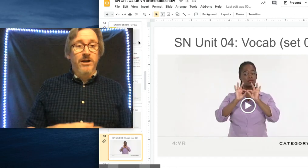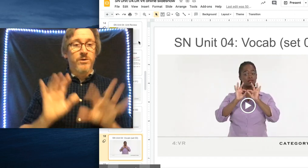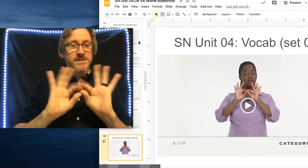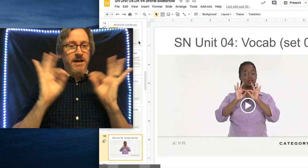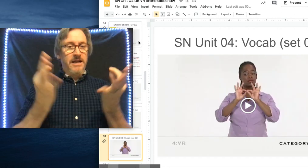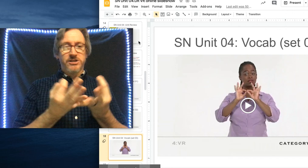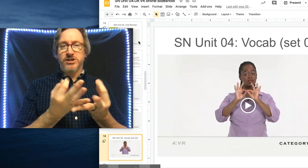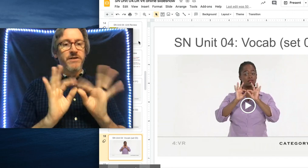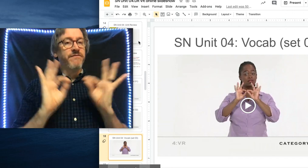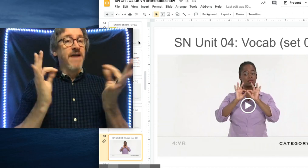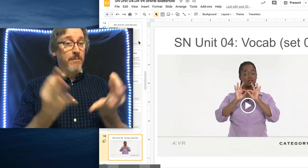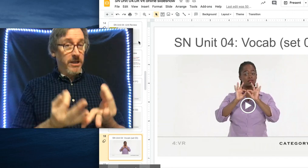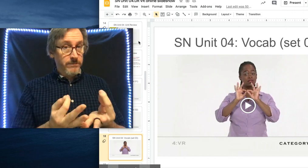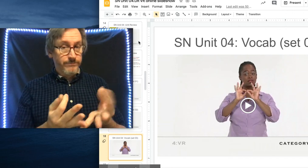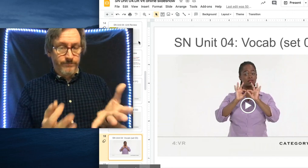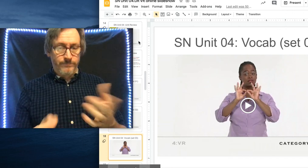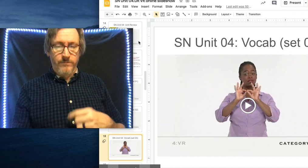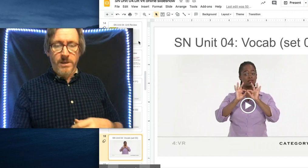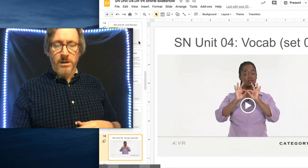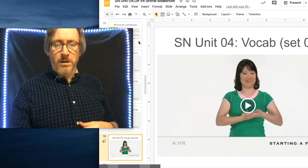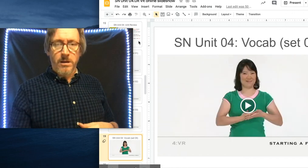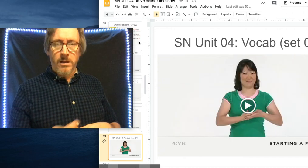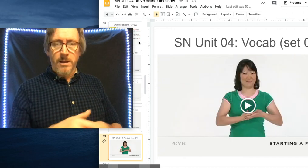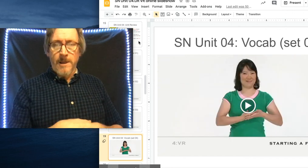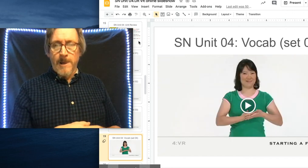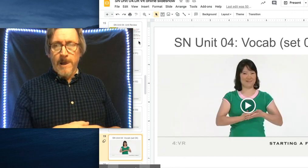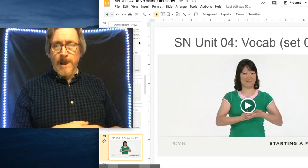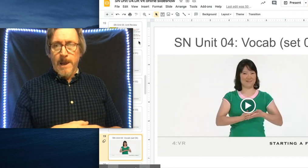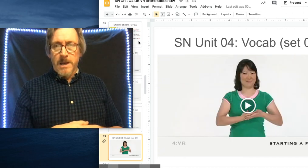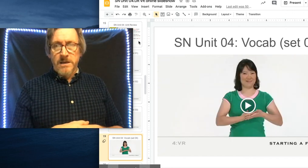a category sign, and it's just family.